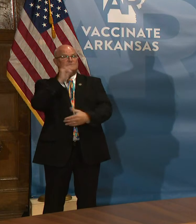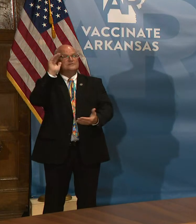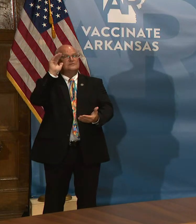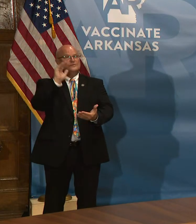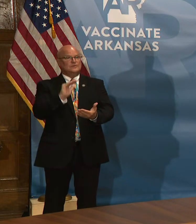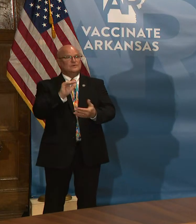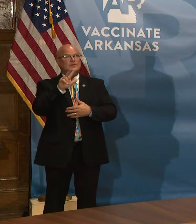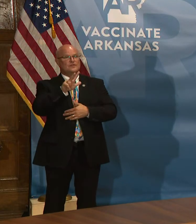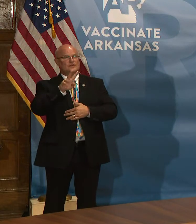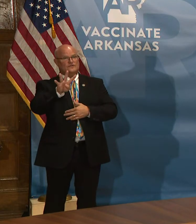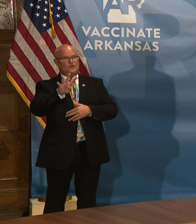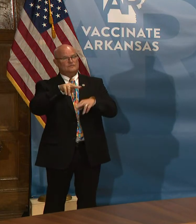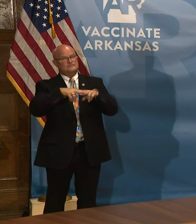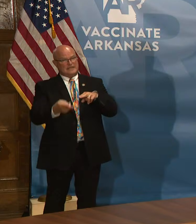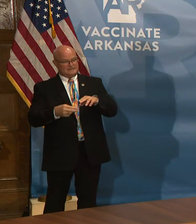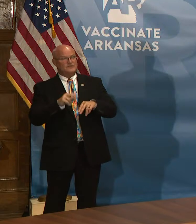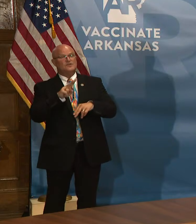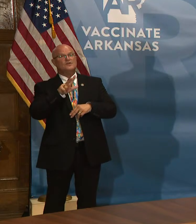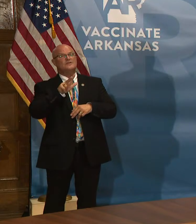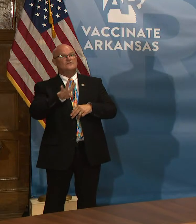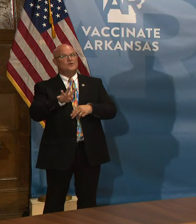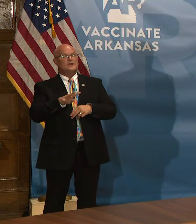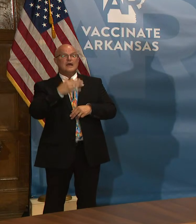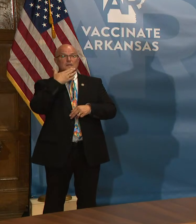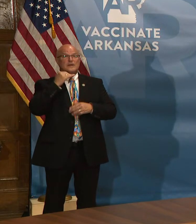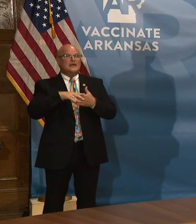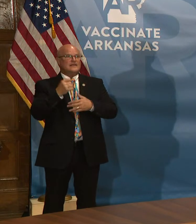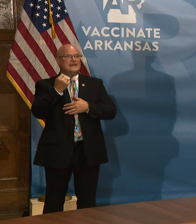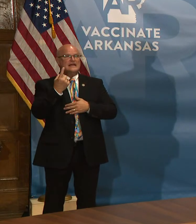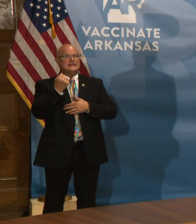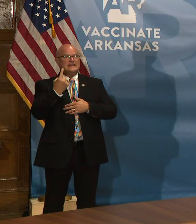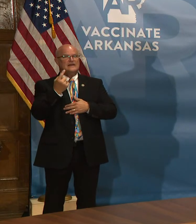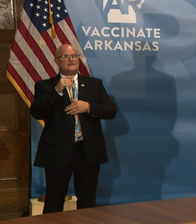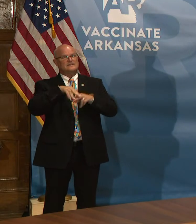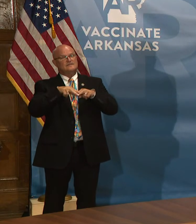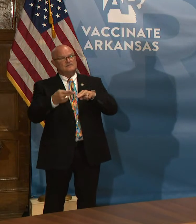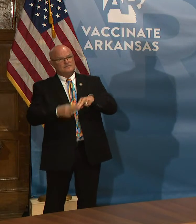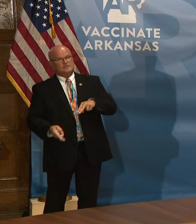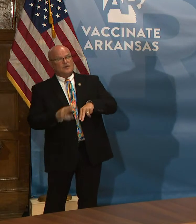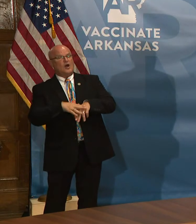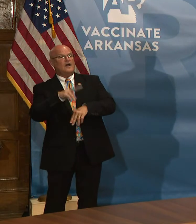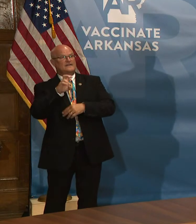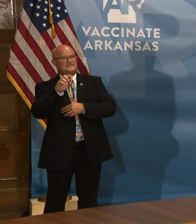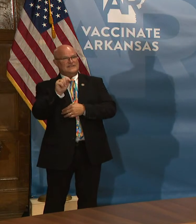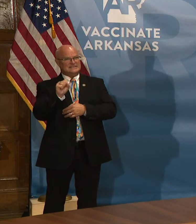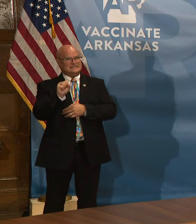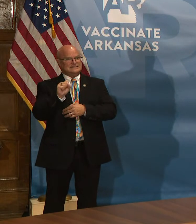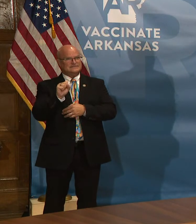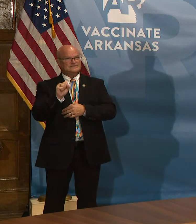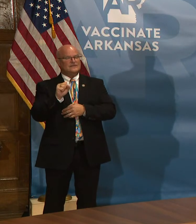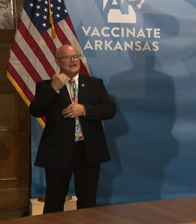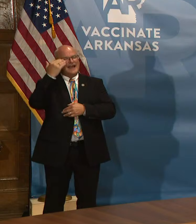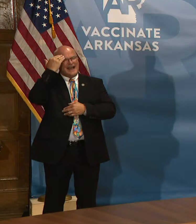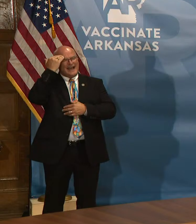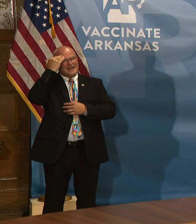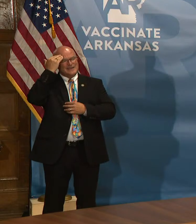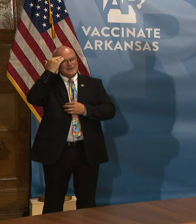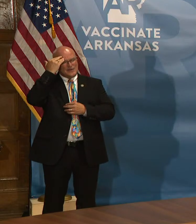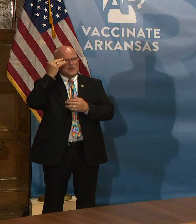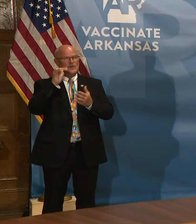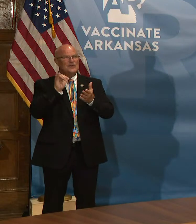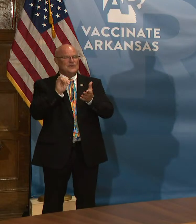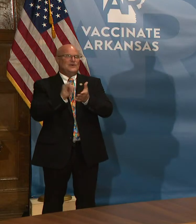result of COVID, and even better that 11 fewer on ventilators. I know